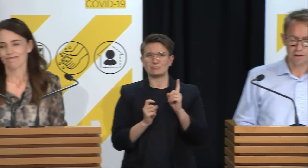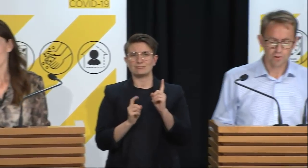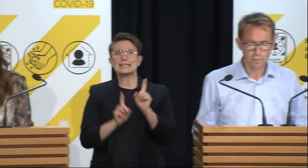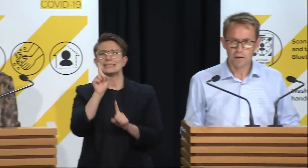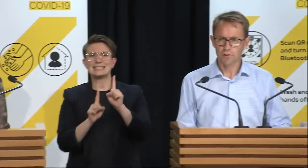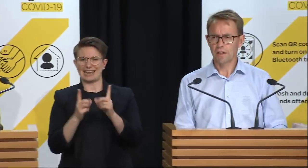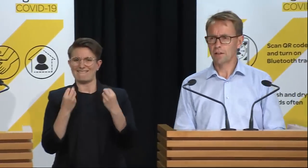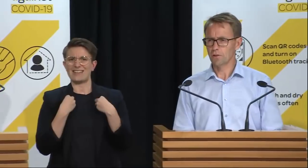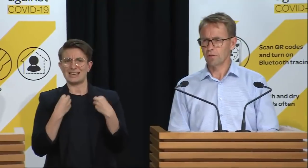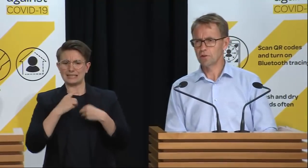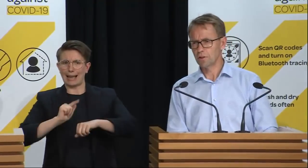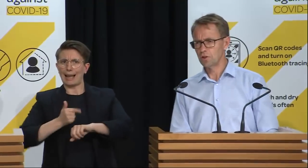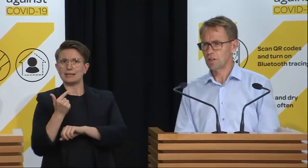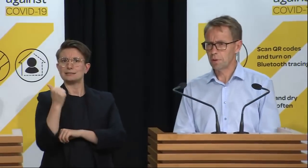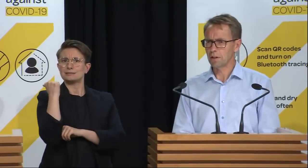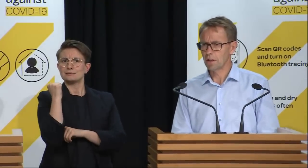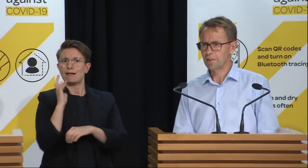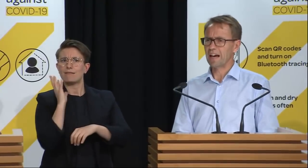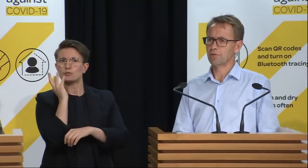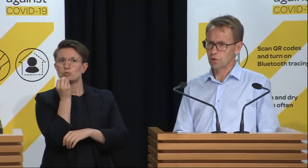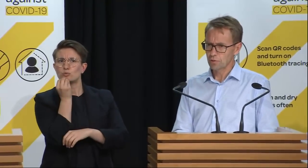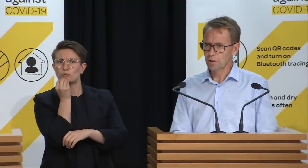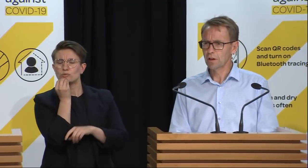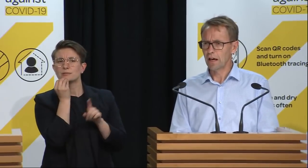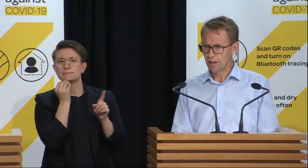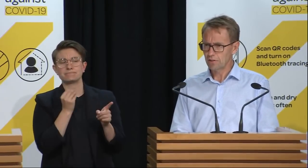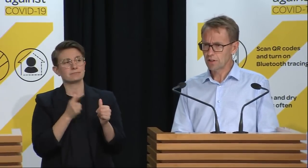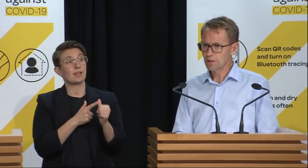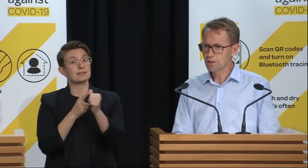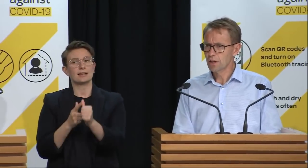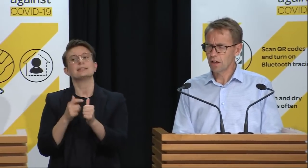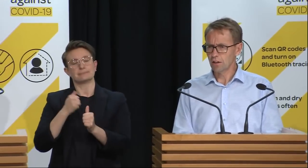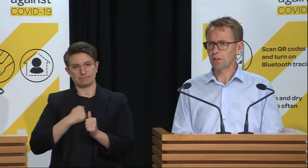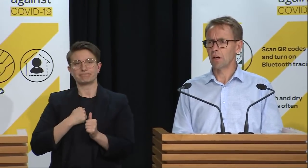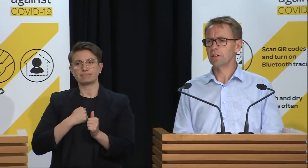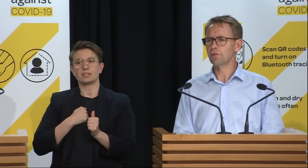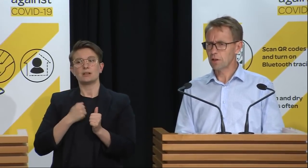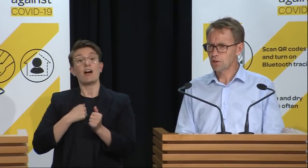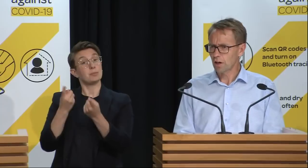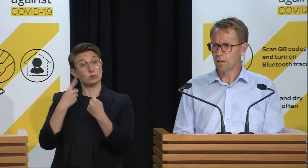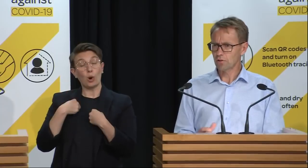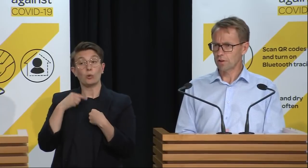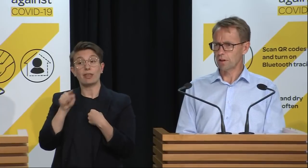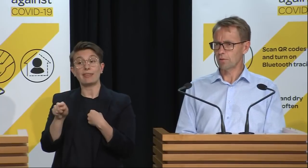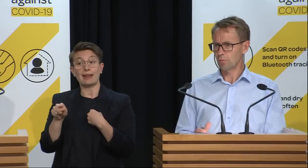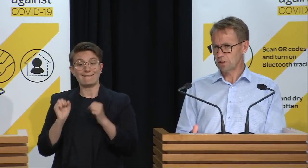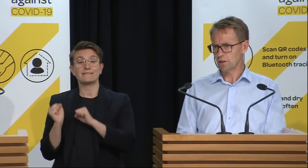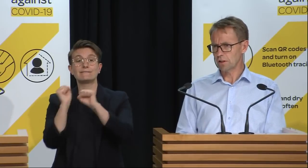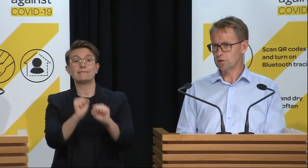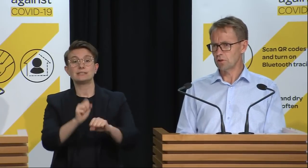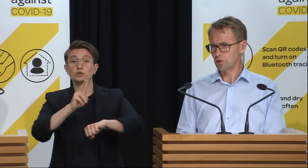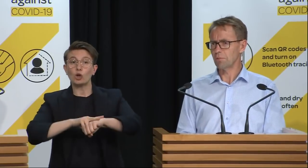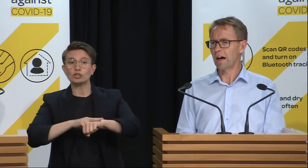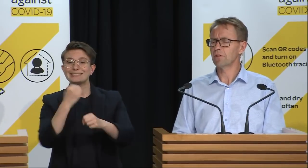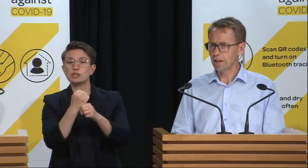Yes, so my understanding is they visited the GP in the afternoon and had the test, and I think, and the information I have is that they went to